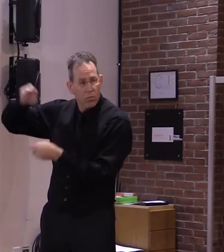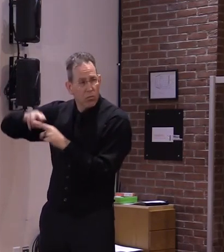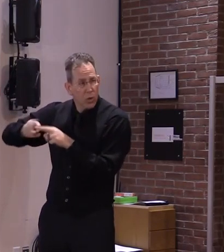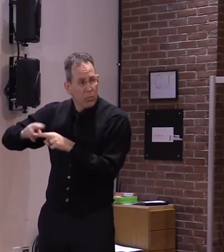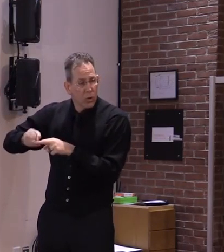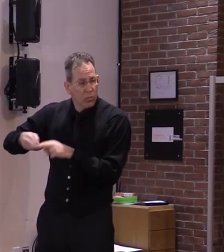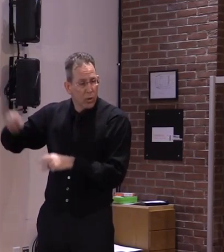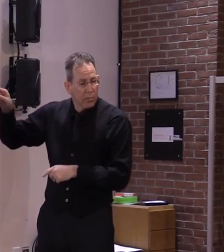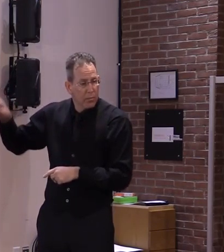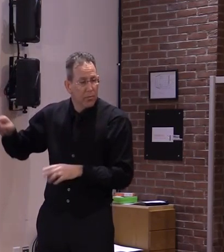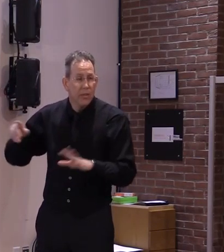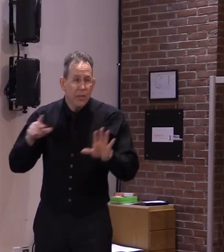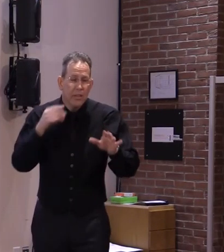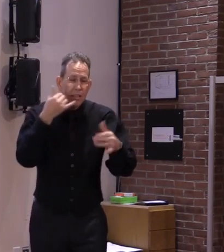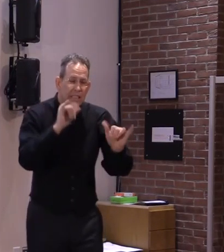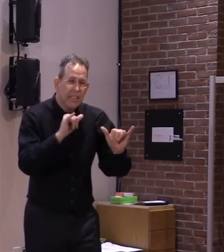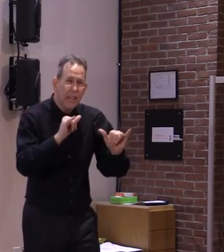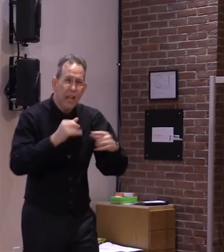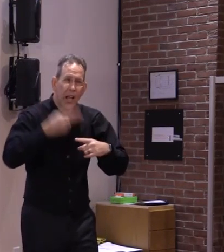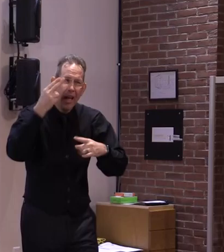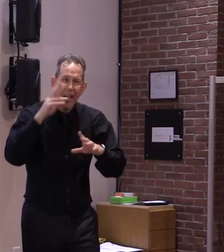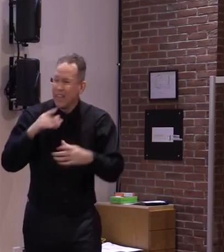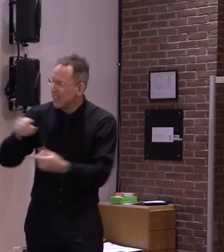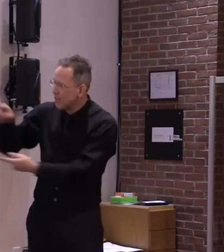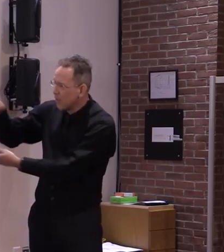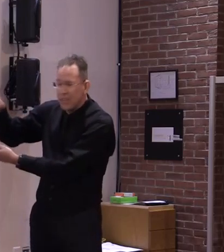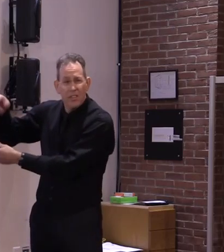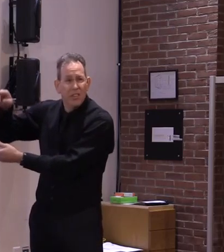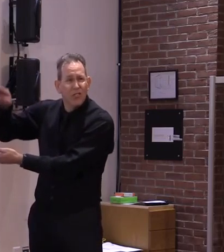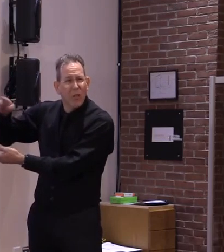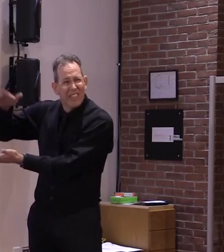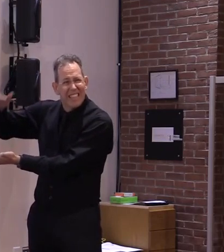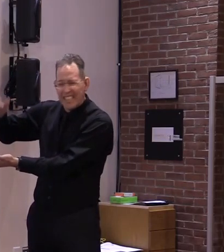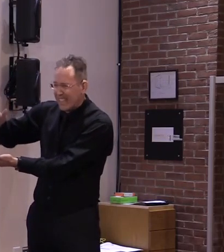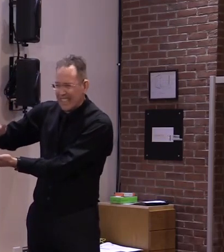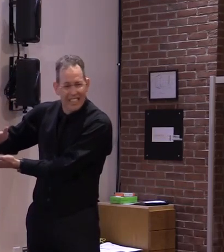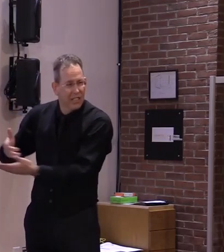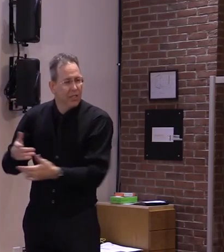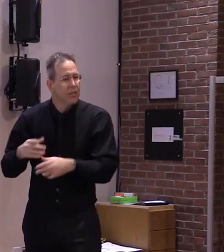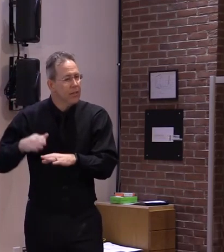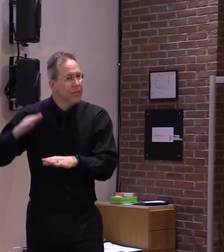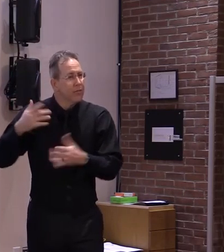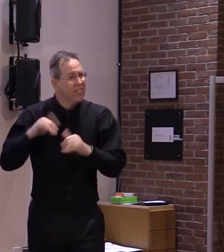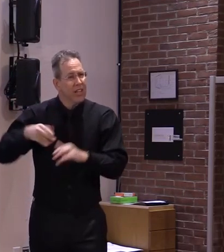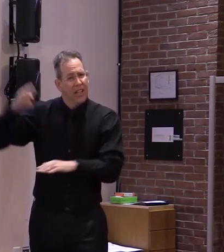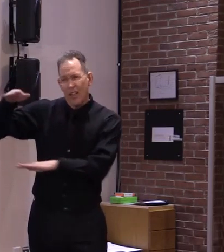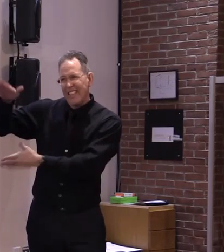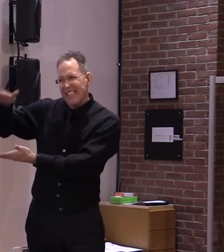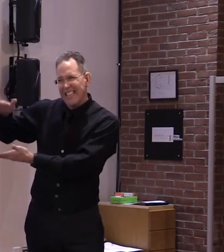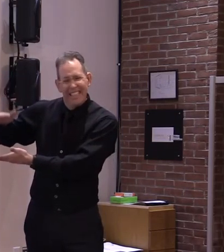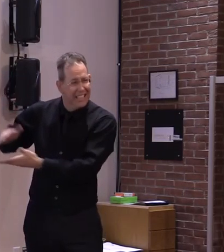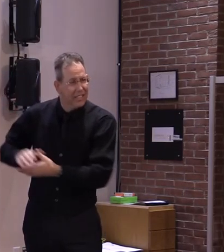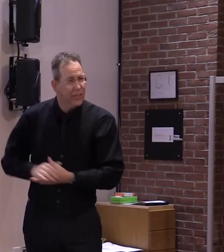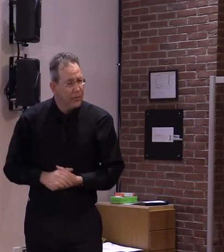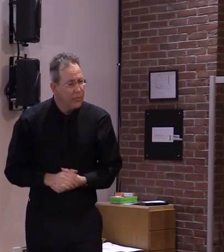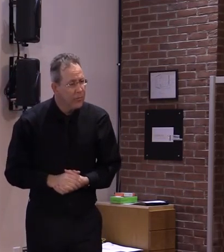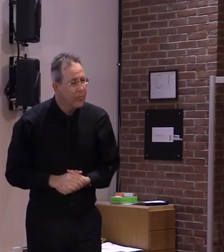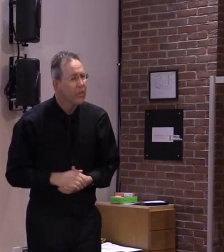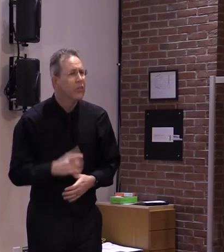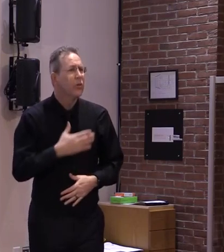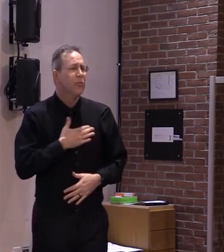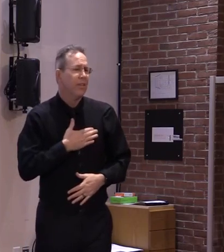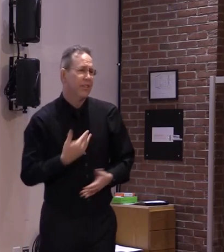relative to the summer and relative to last spring. So again, just another word of caution and vigilance as we're seeing so much other